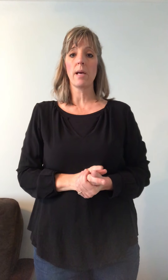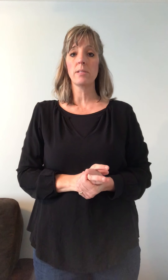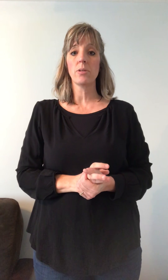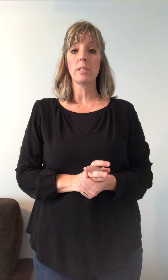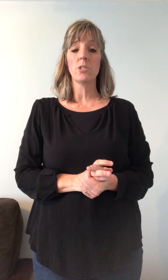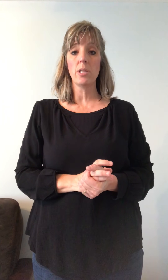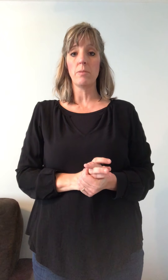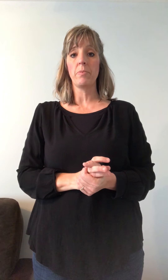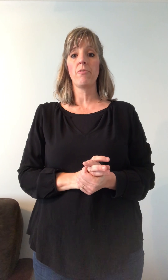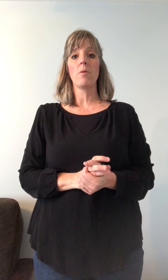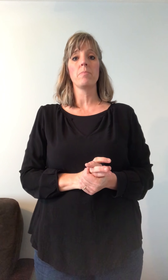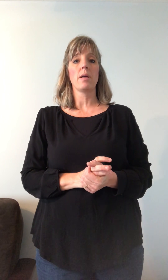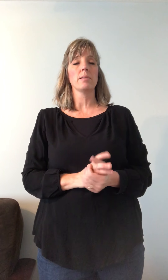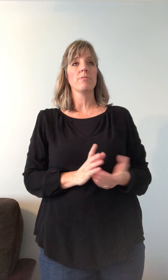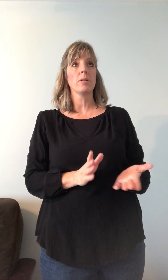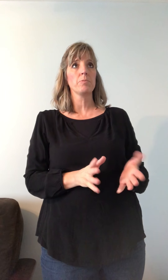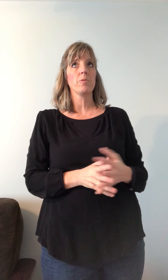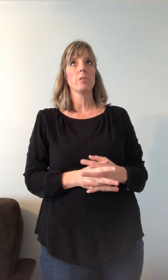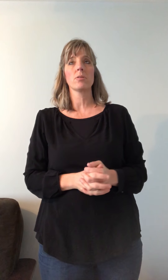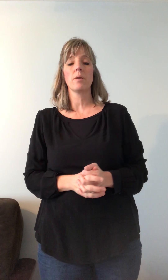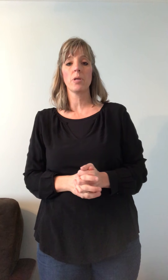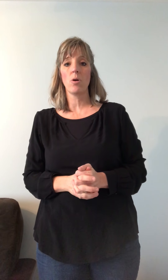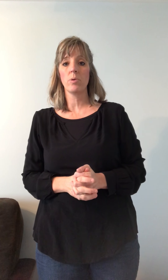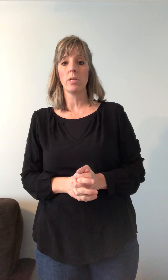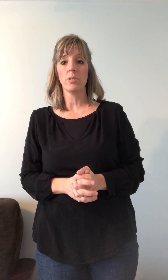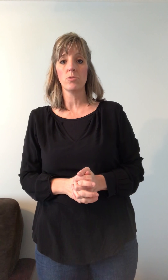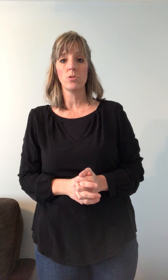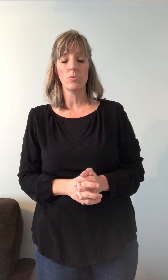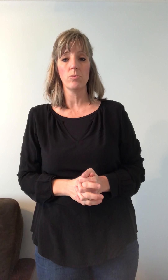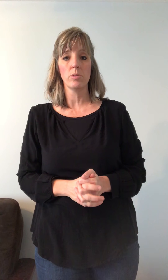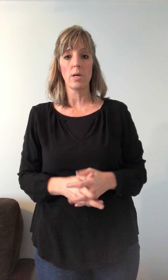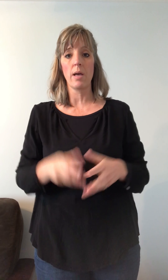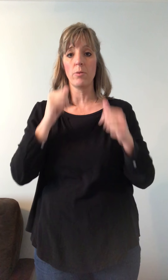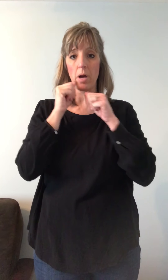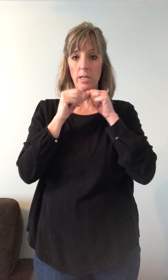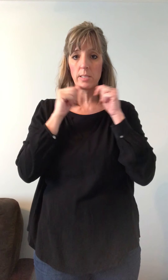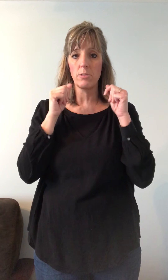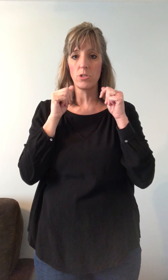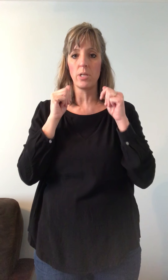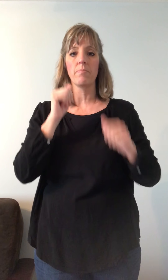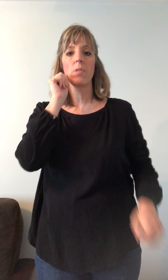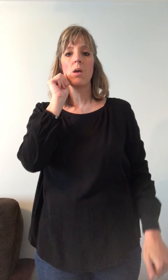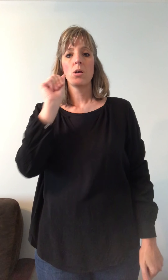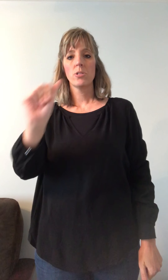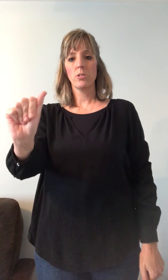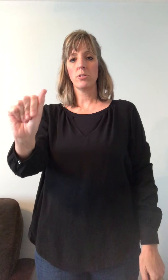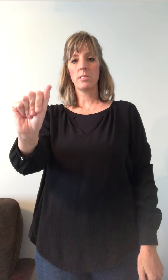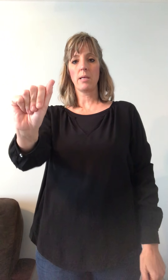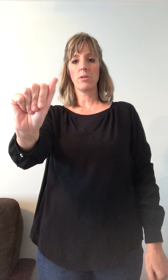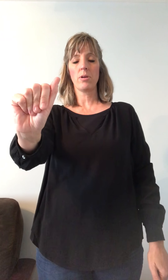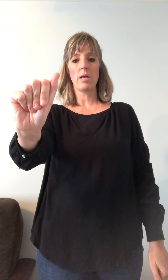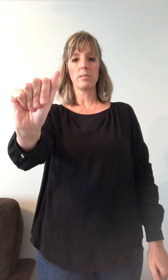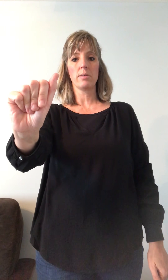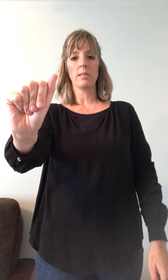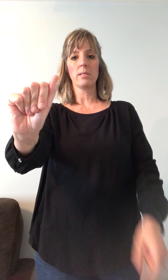signs are at the chin, and that developed from a long time ago when they used to tie their bonnets at their chin. So you take your hand like this